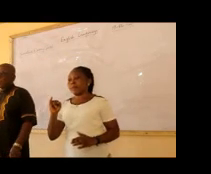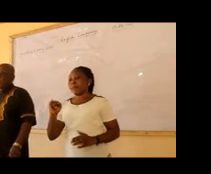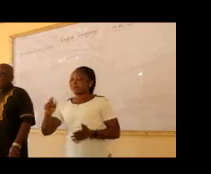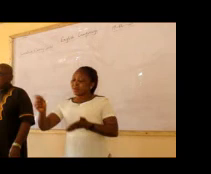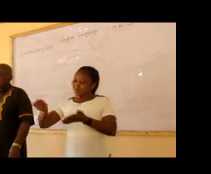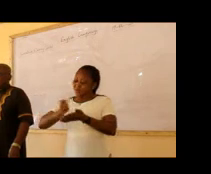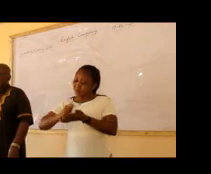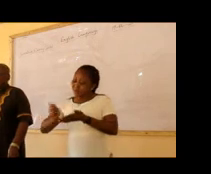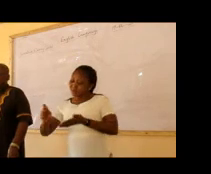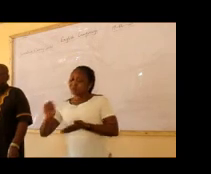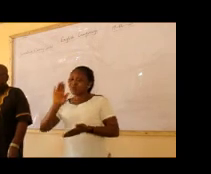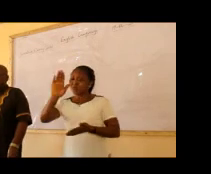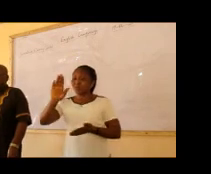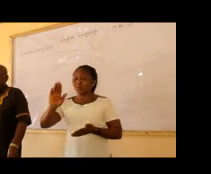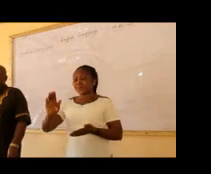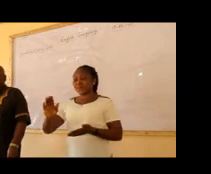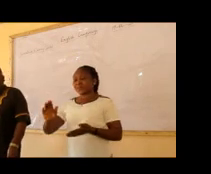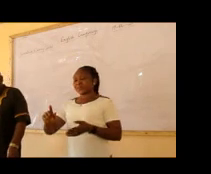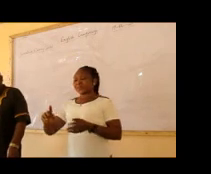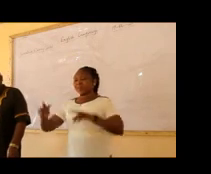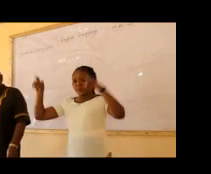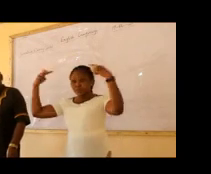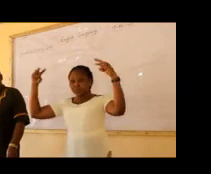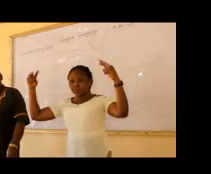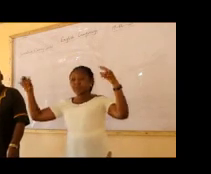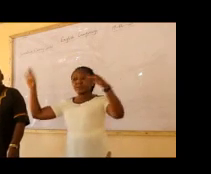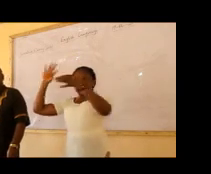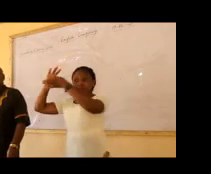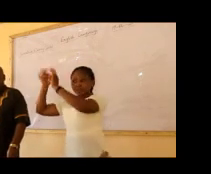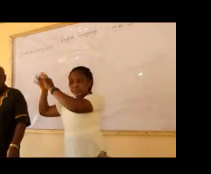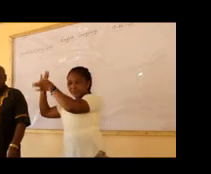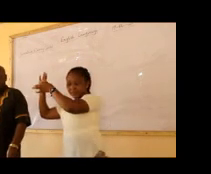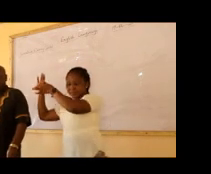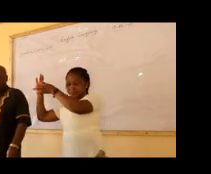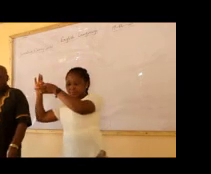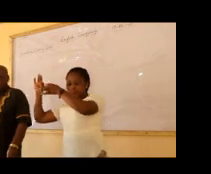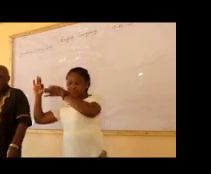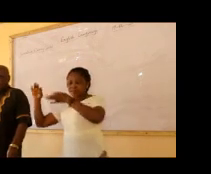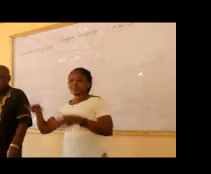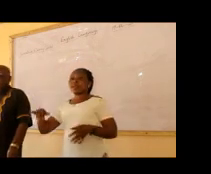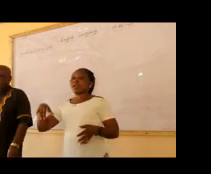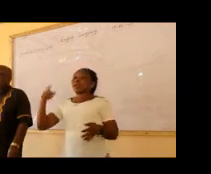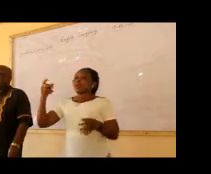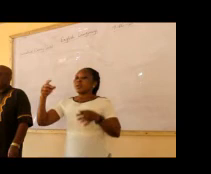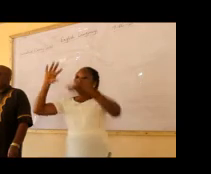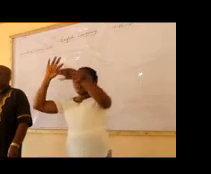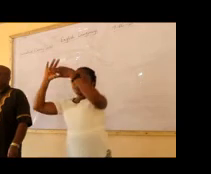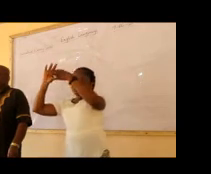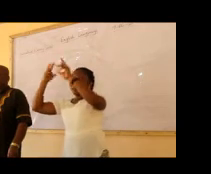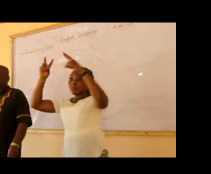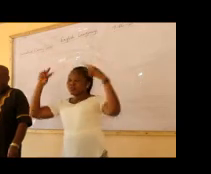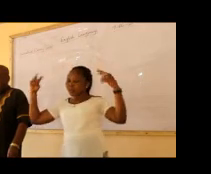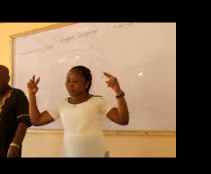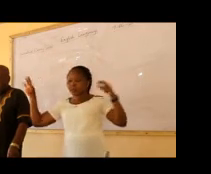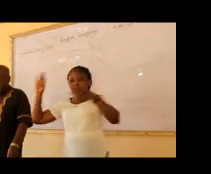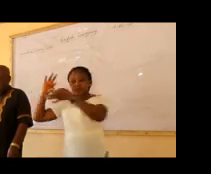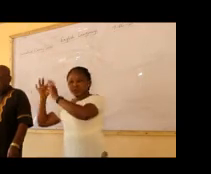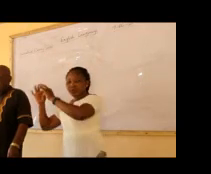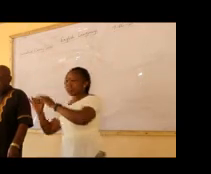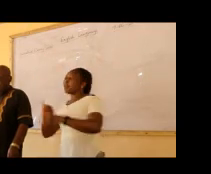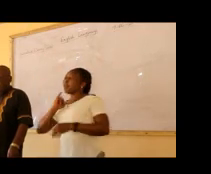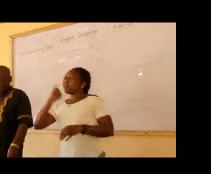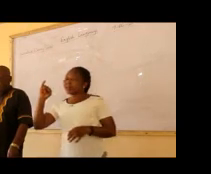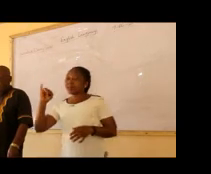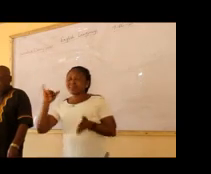write your topic sentence. That is, topic sentence is that sentence that is carrying the idea you want